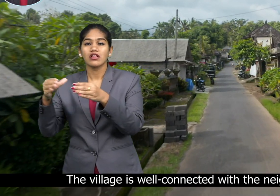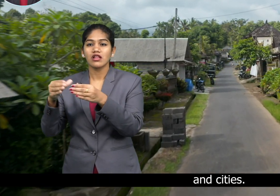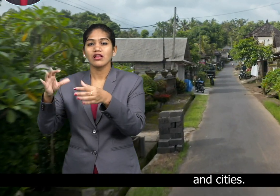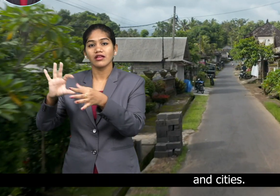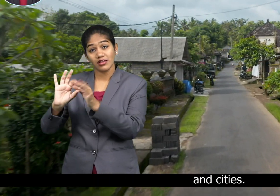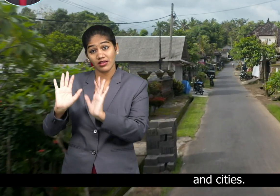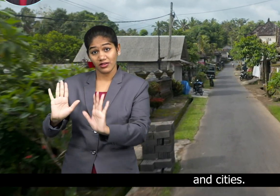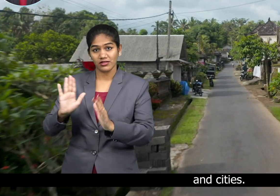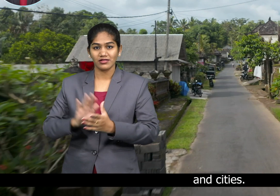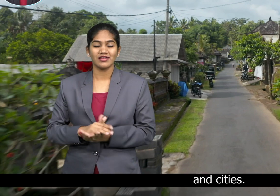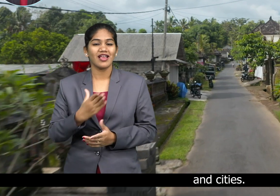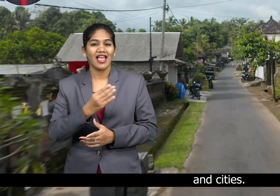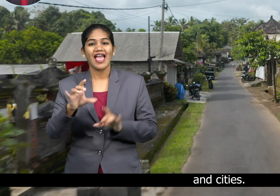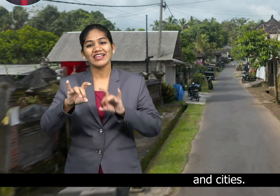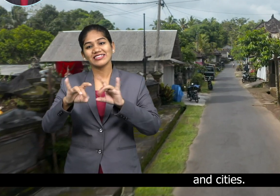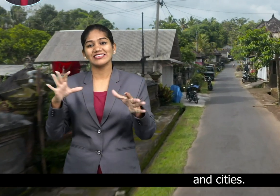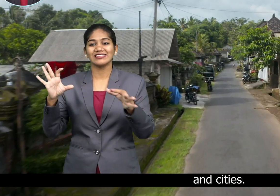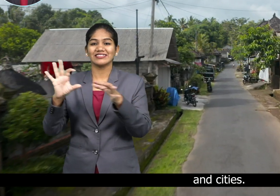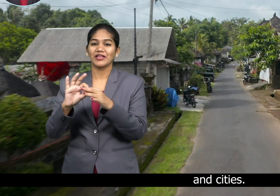and cities.